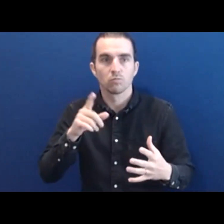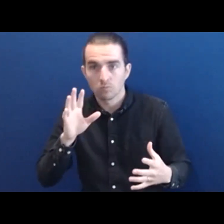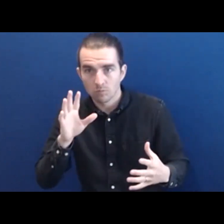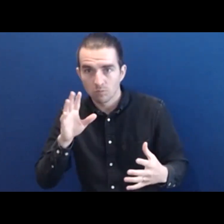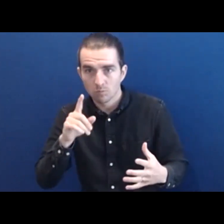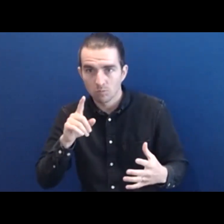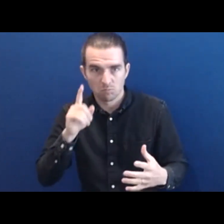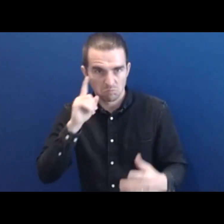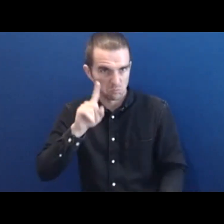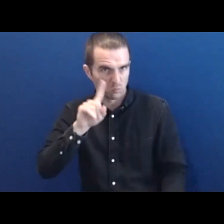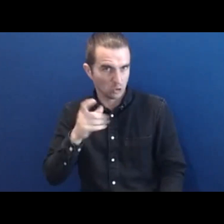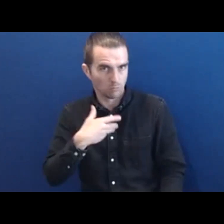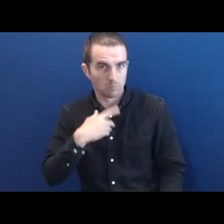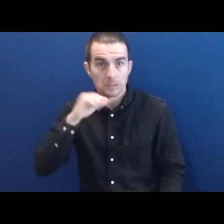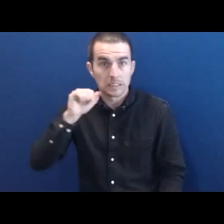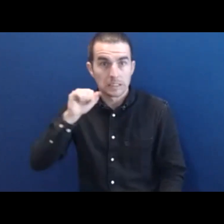Thanks.